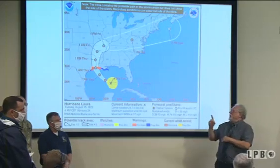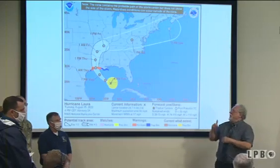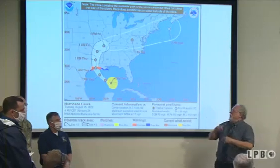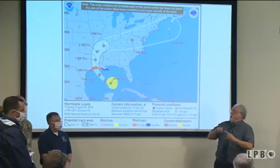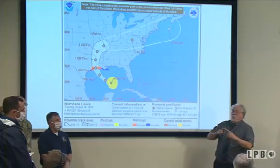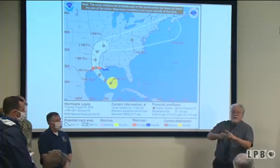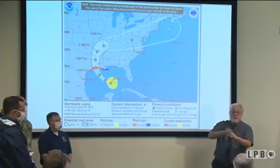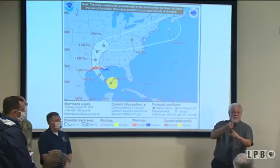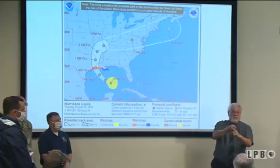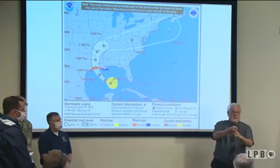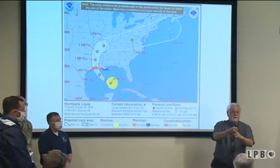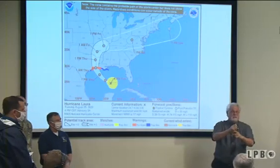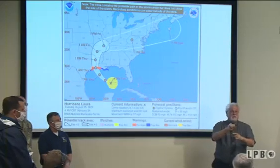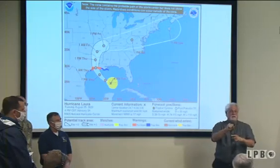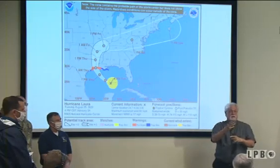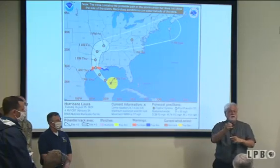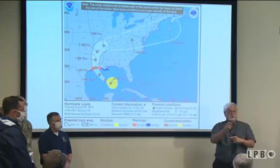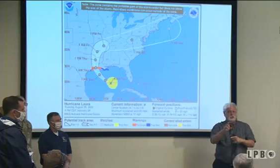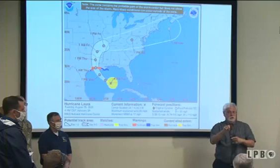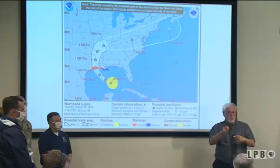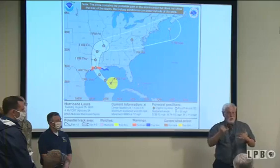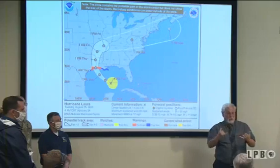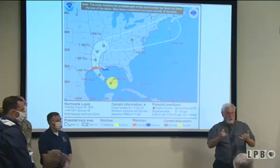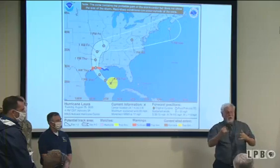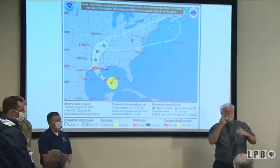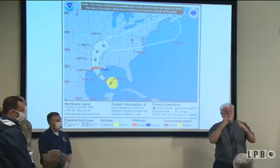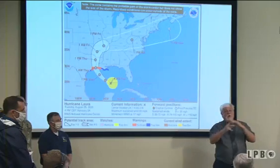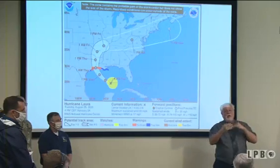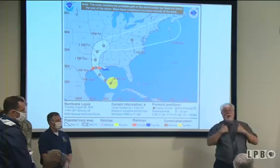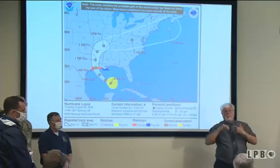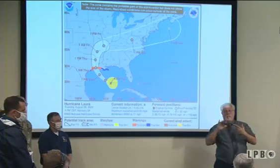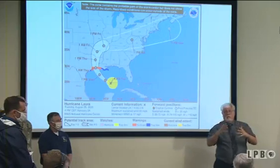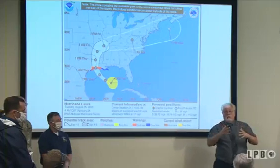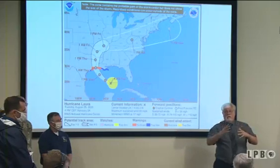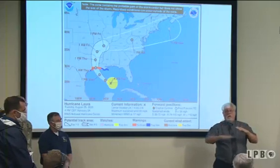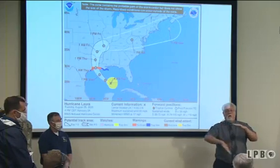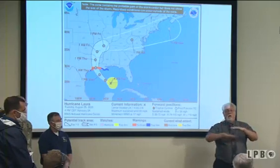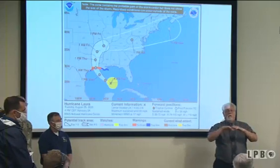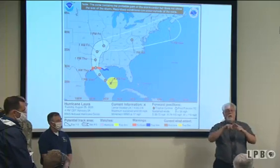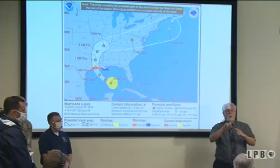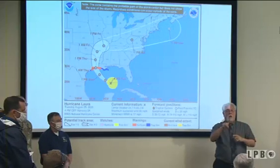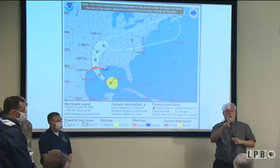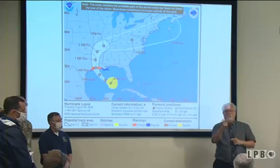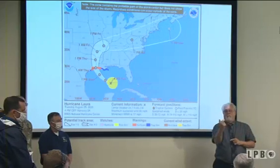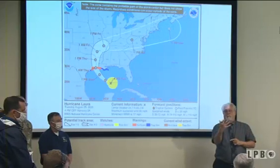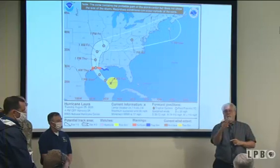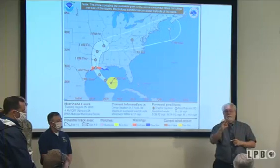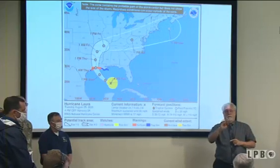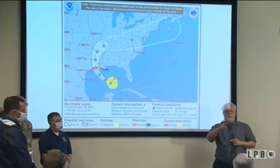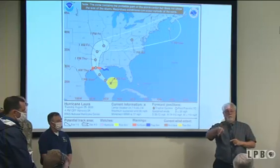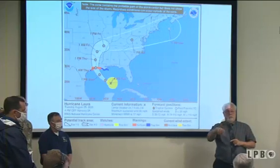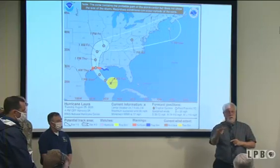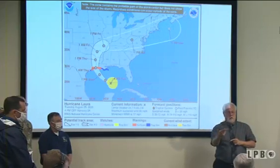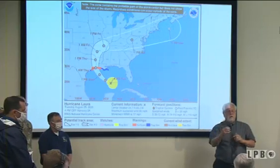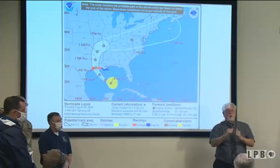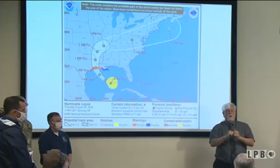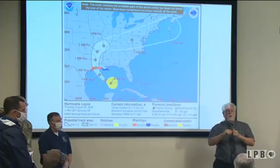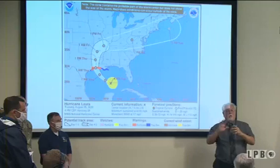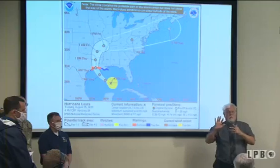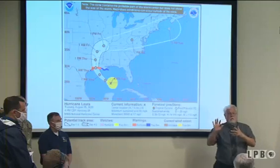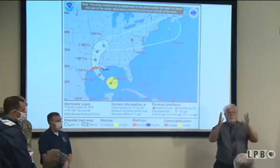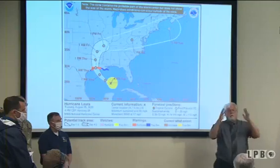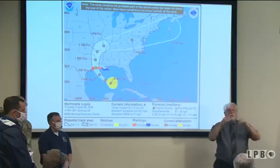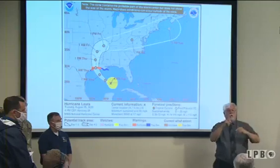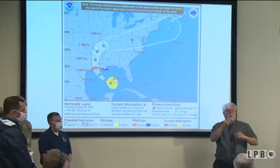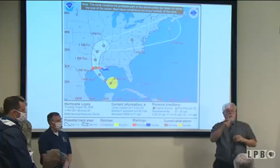When it does reach shore, right now is forecasted to have winds of 115 miles per hour with gusts